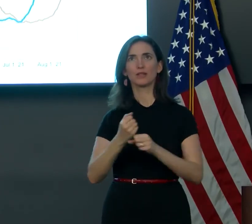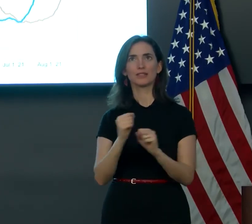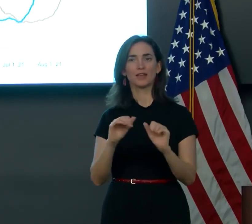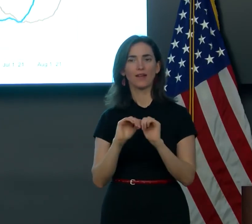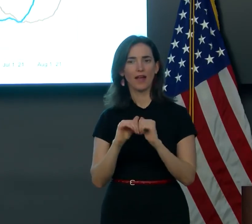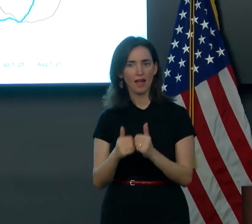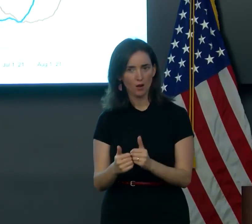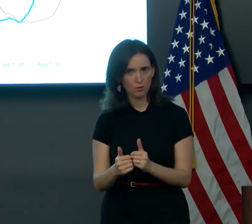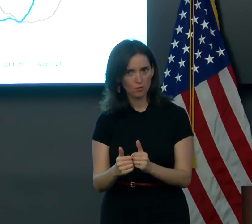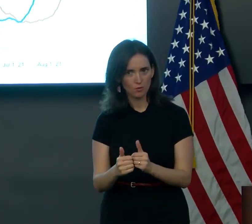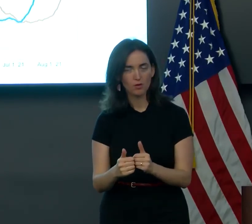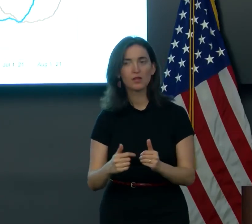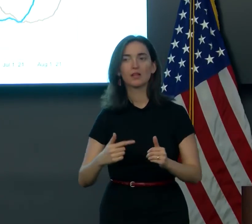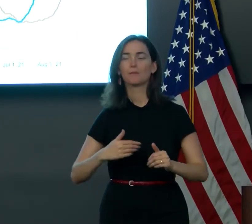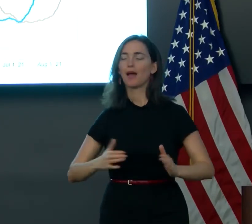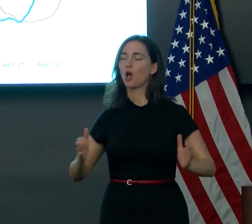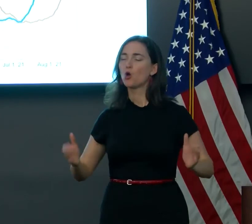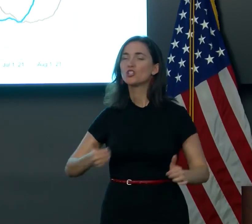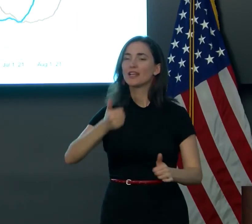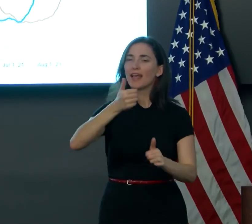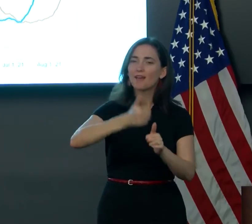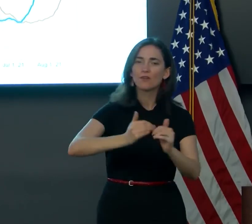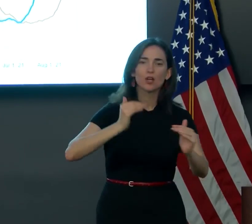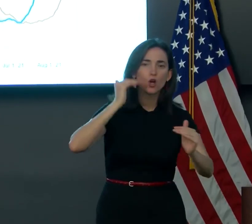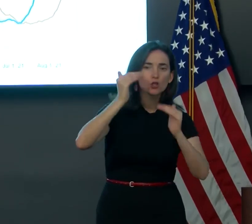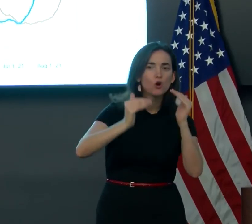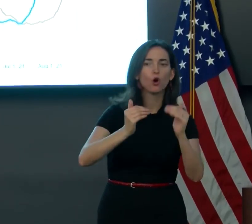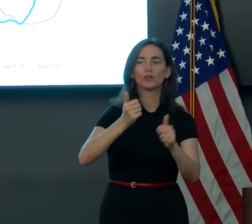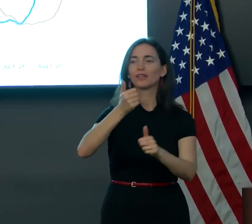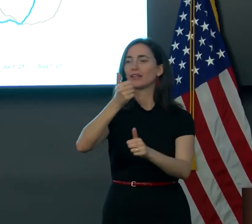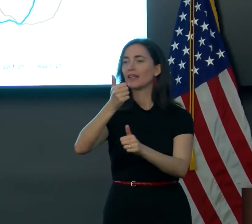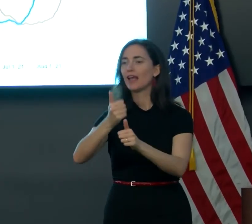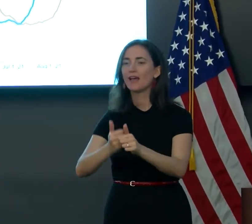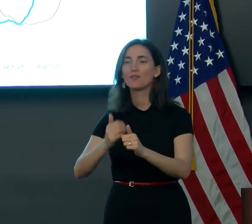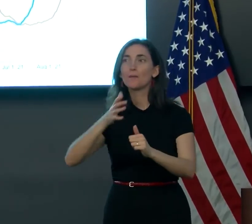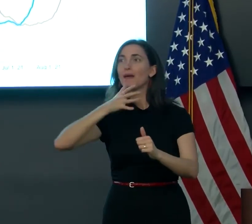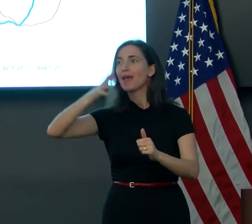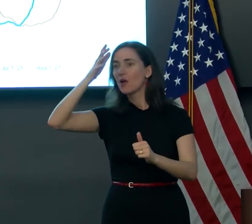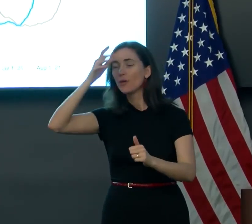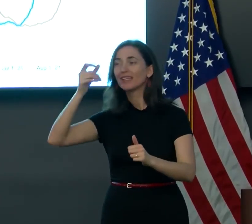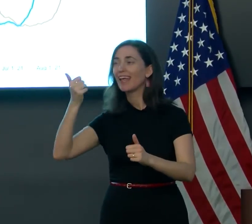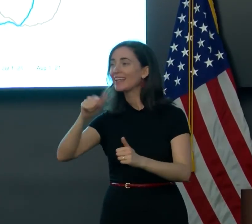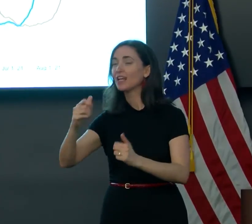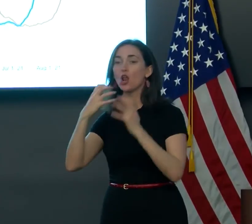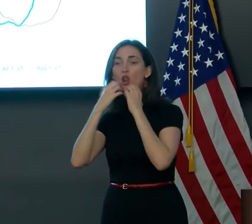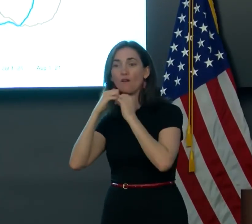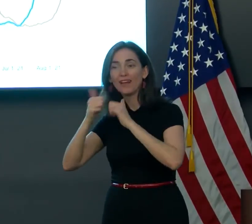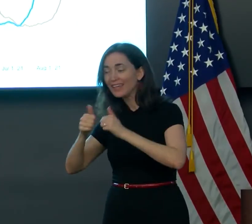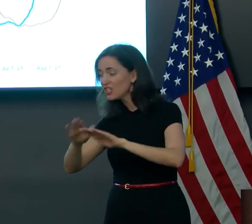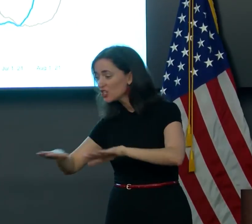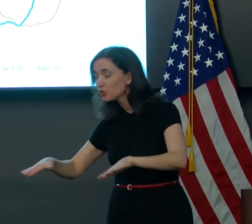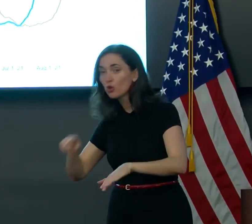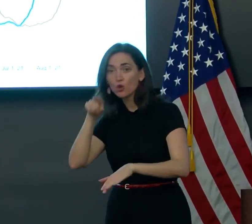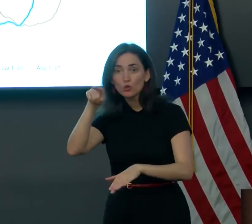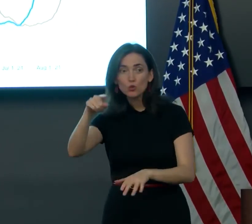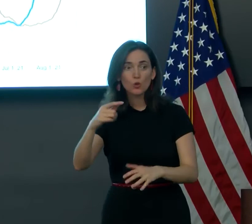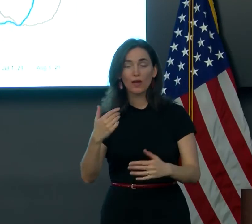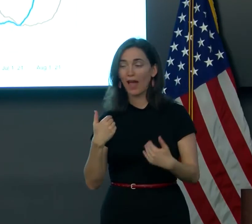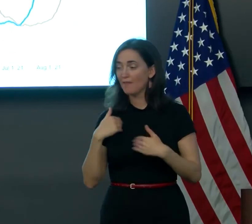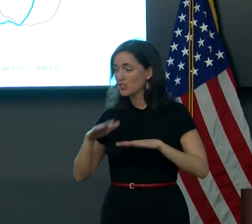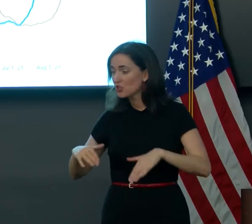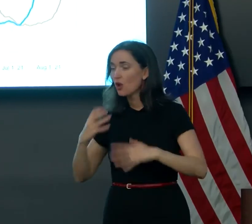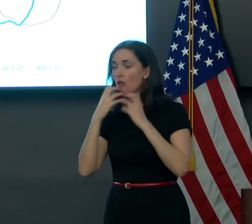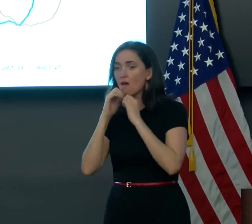I urge every adult, every parent, everyone who has loved a child, knows a child, every single person in our state